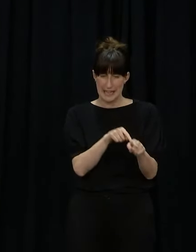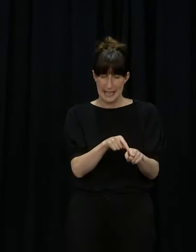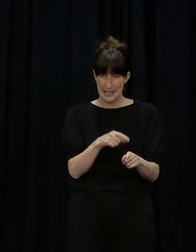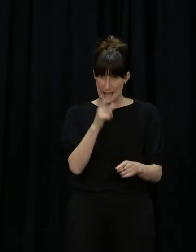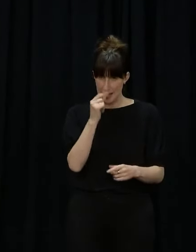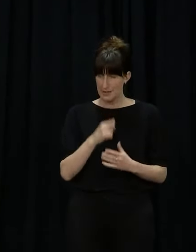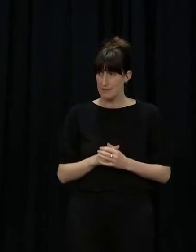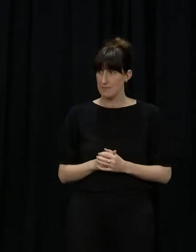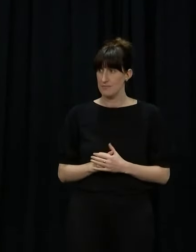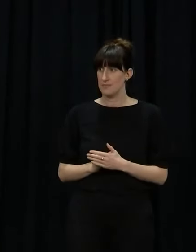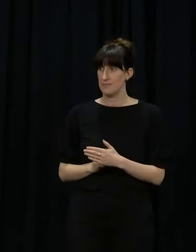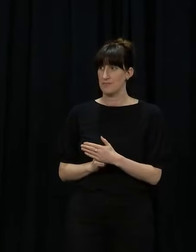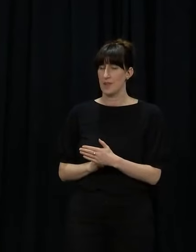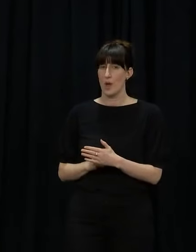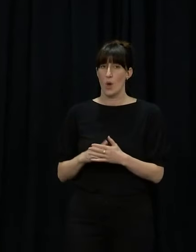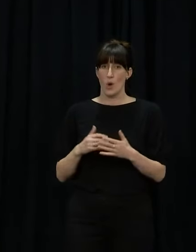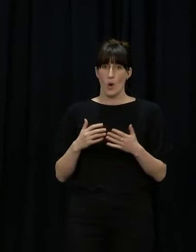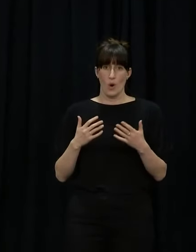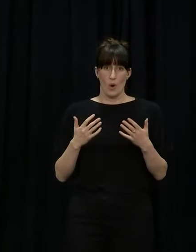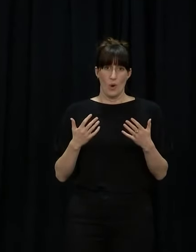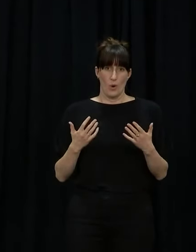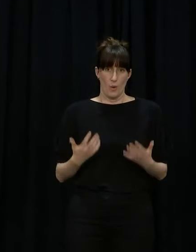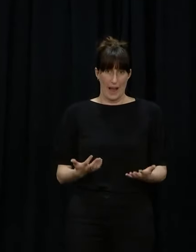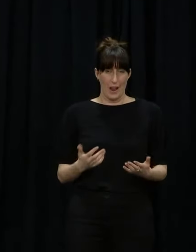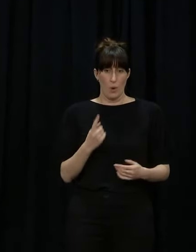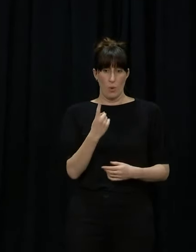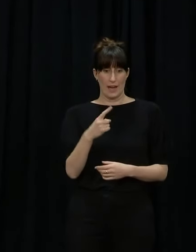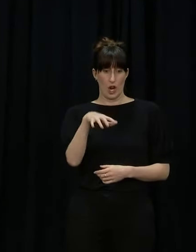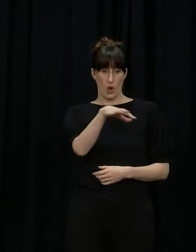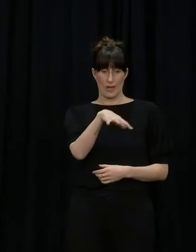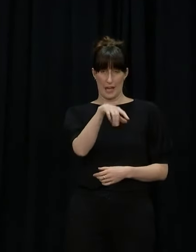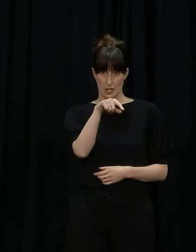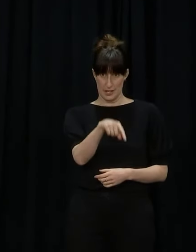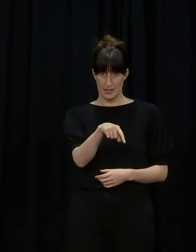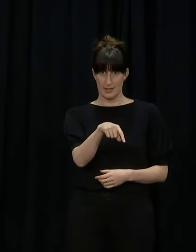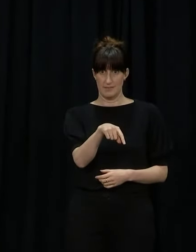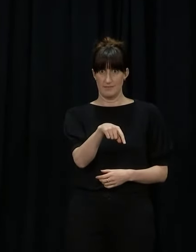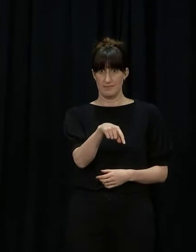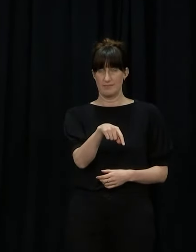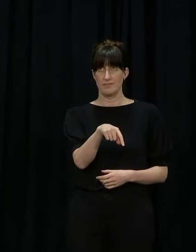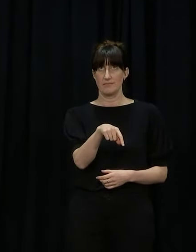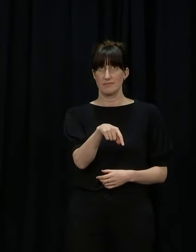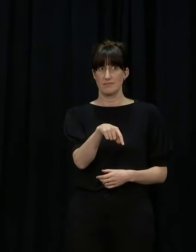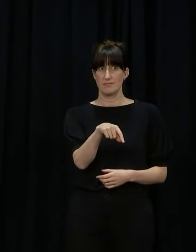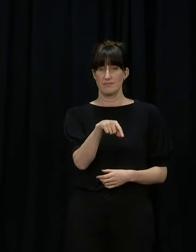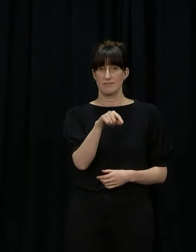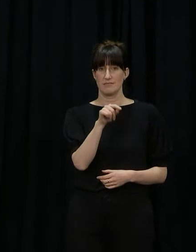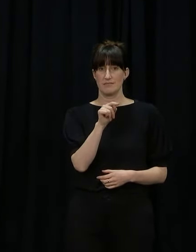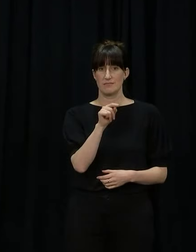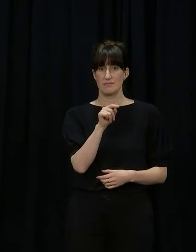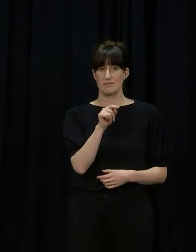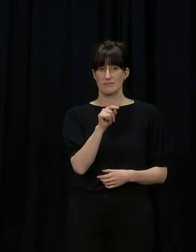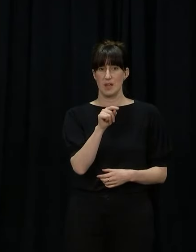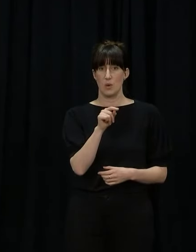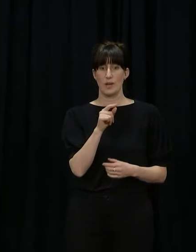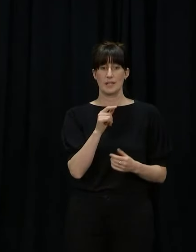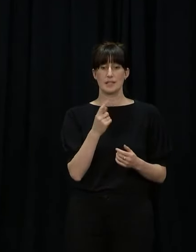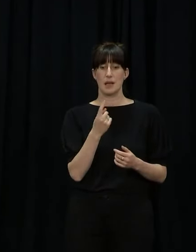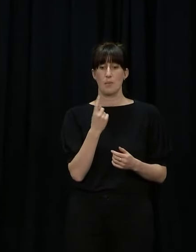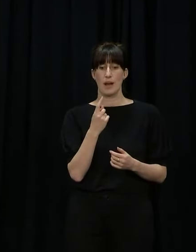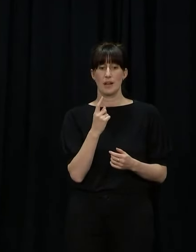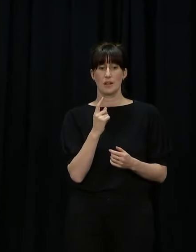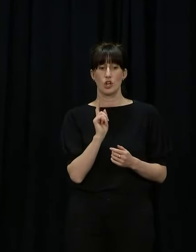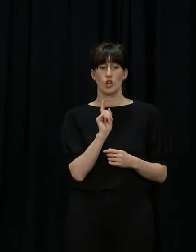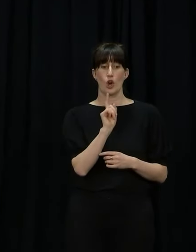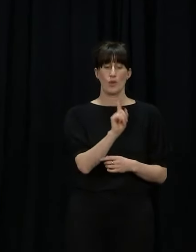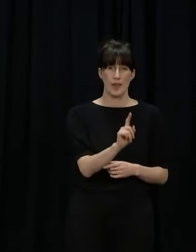a very precautionary approach, you'll see that one of our locations of interest, if I recall correctly, is from the time someone reported having symptoms,